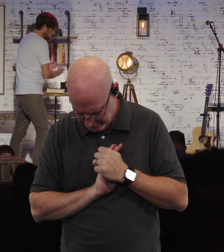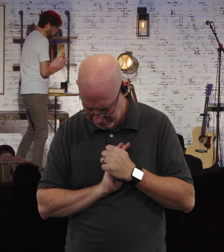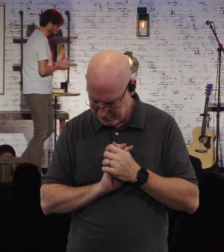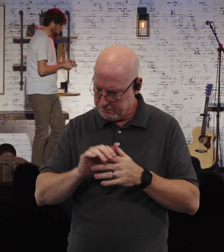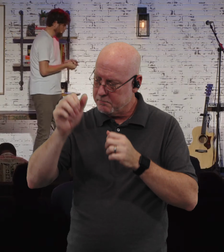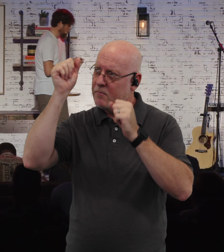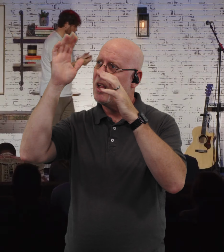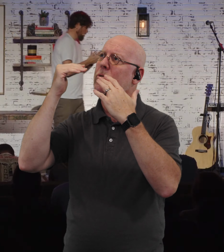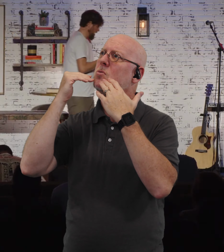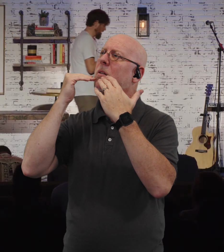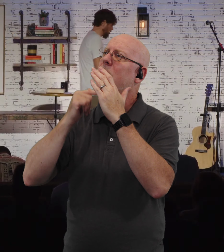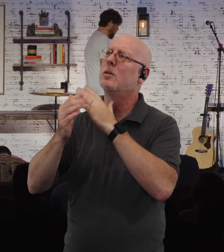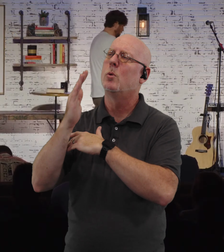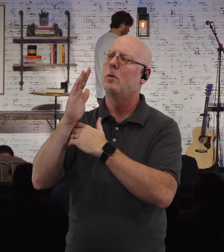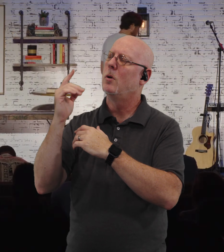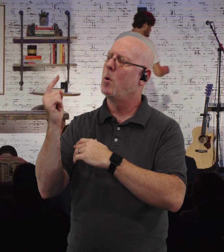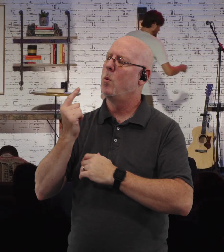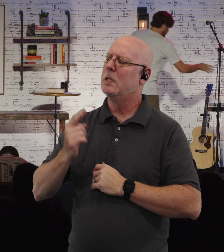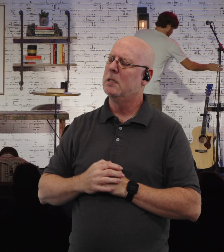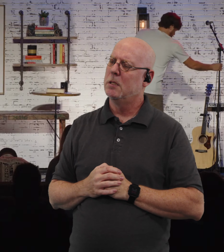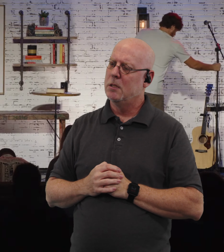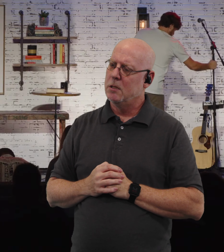Father, we're grateful this morning, as always,